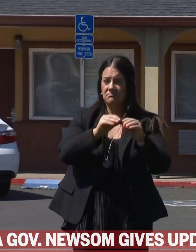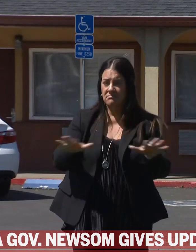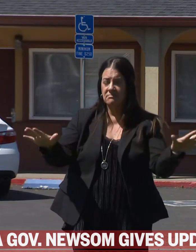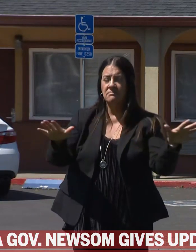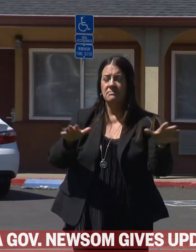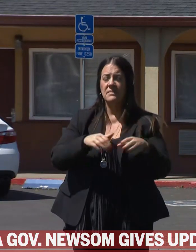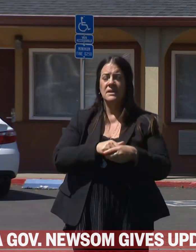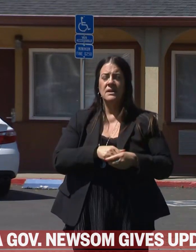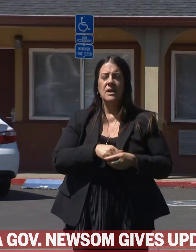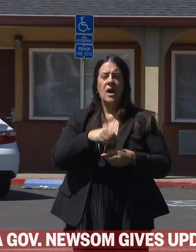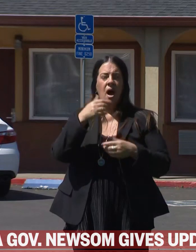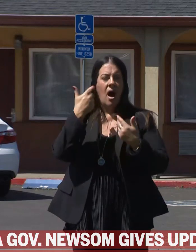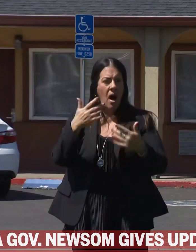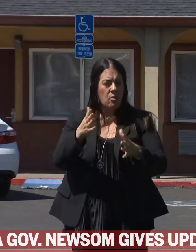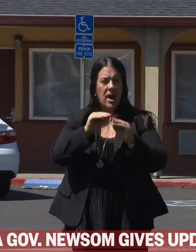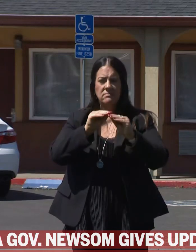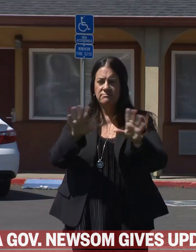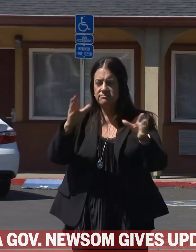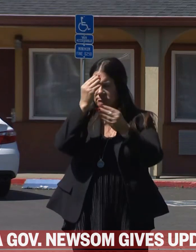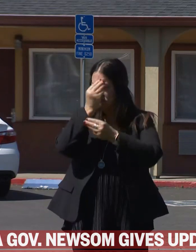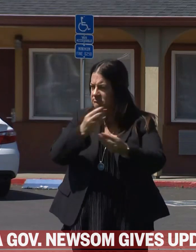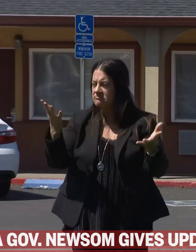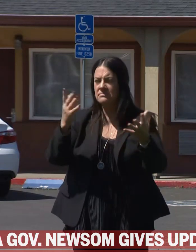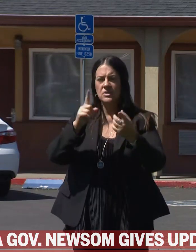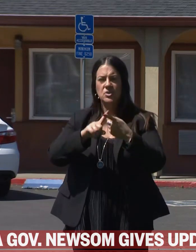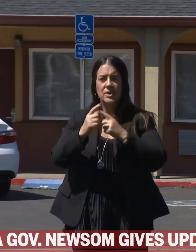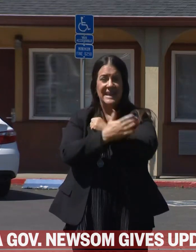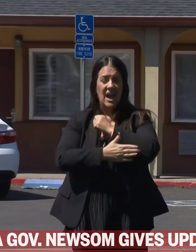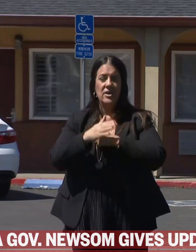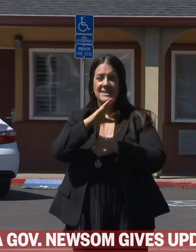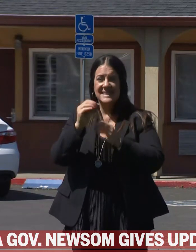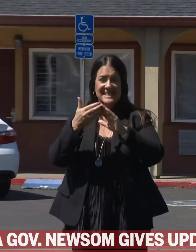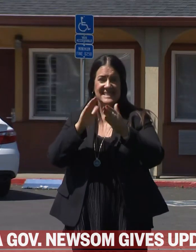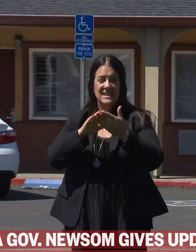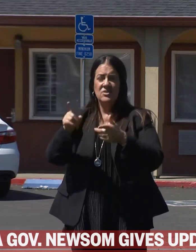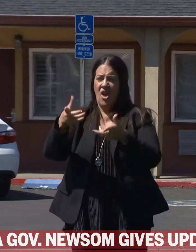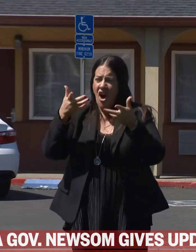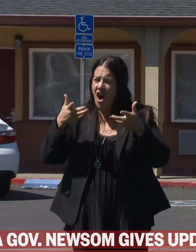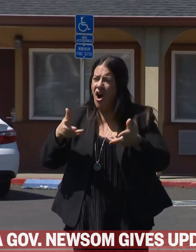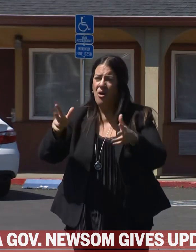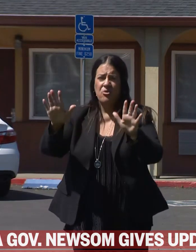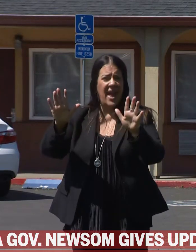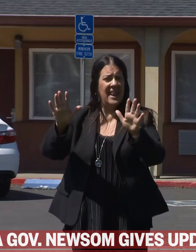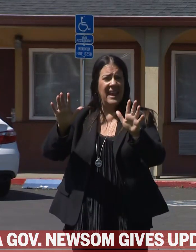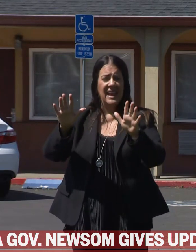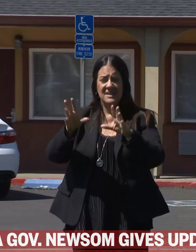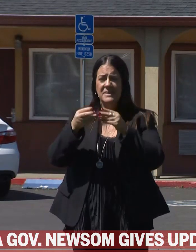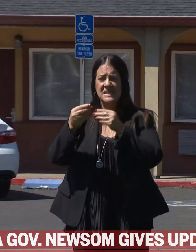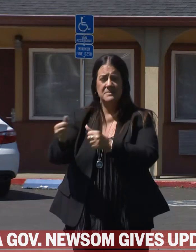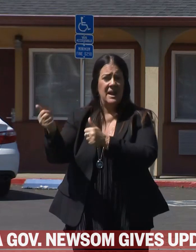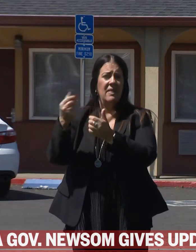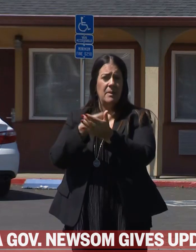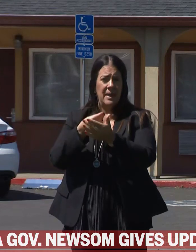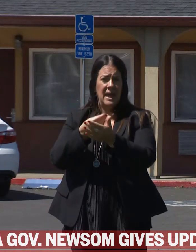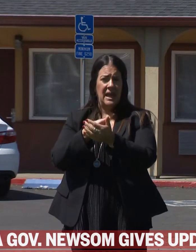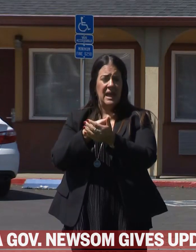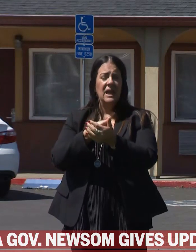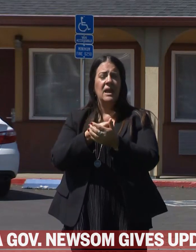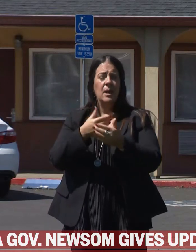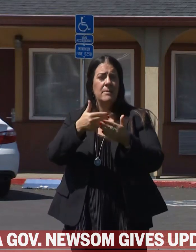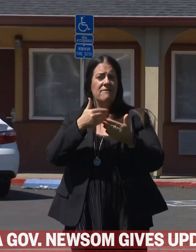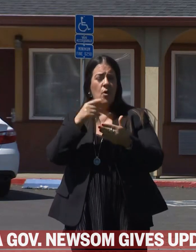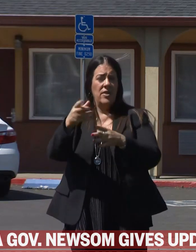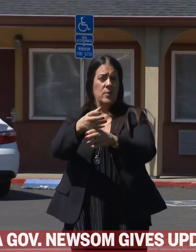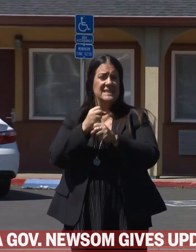already out. Counties and cities were already spending that money against those award letters, but now all the award letters are out,